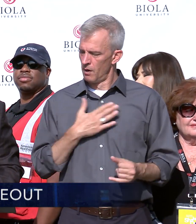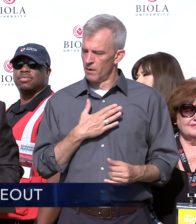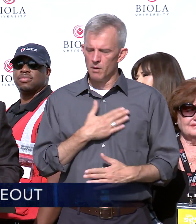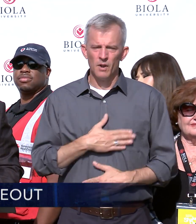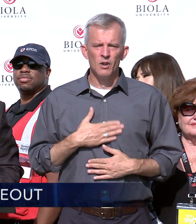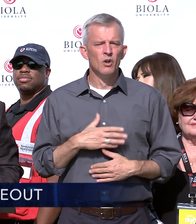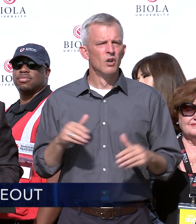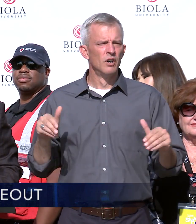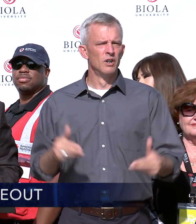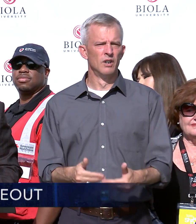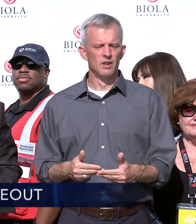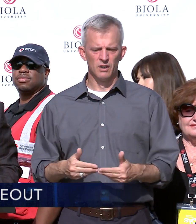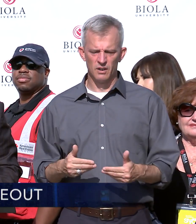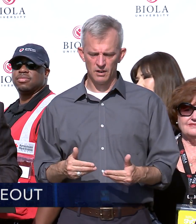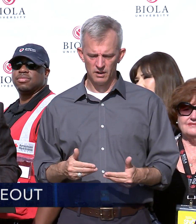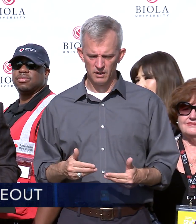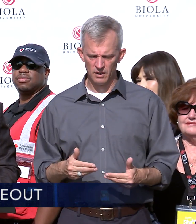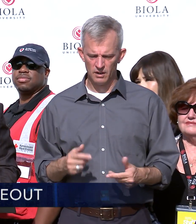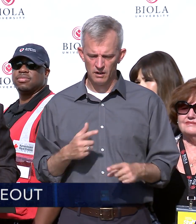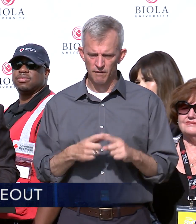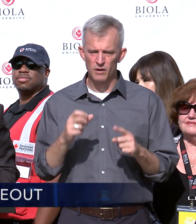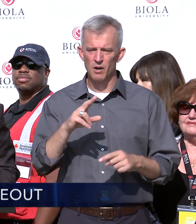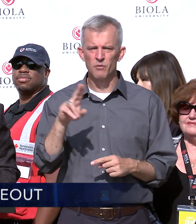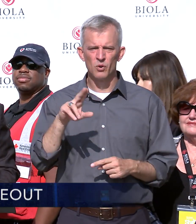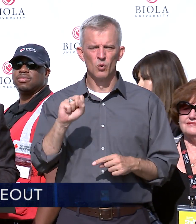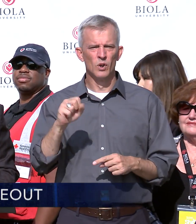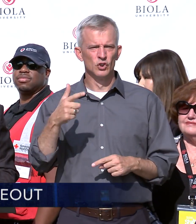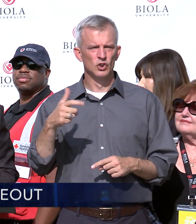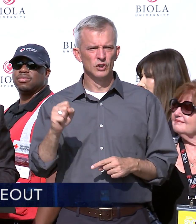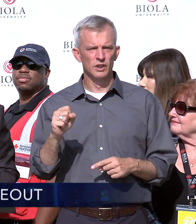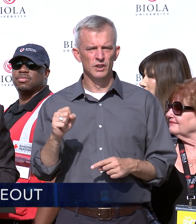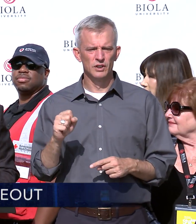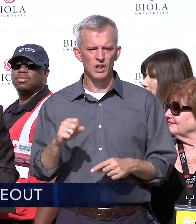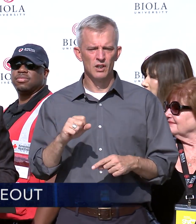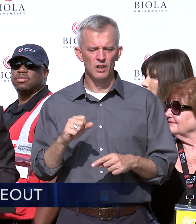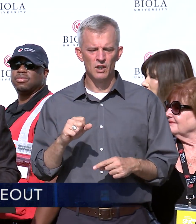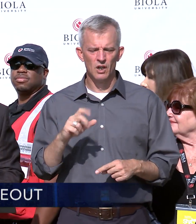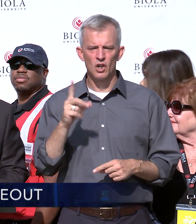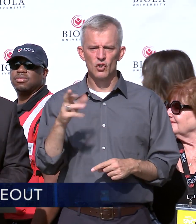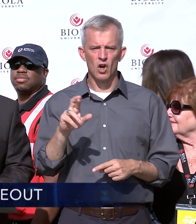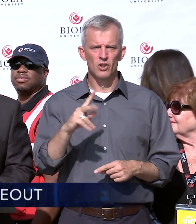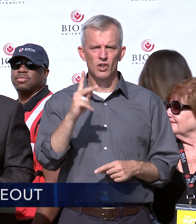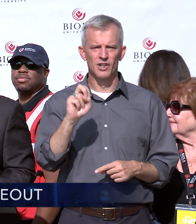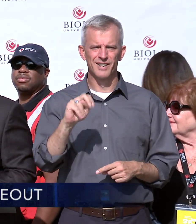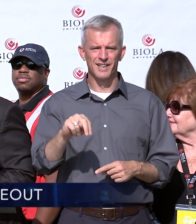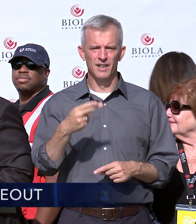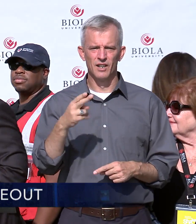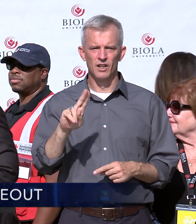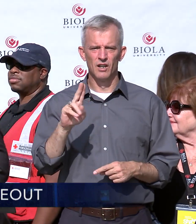pleasure to introduce from the U.S. Geological Survey, Dr. Ken Hudnut.